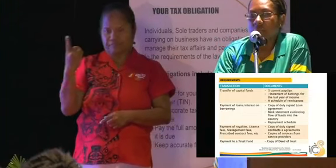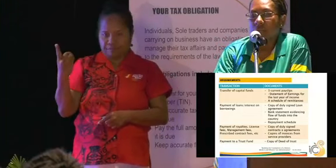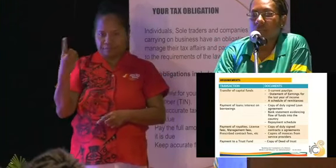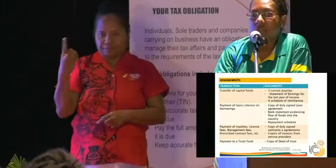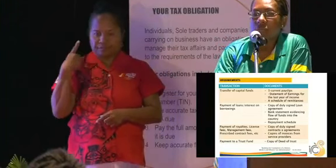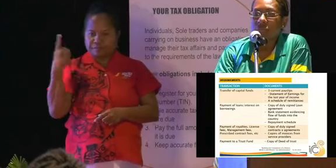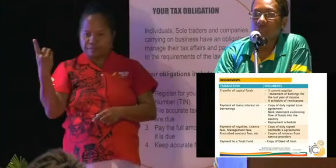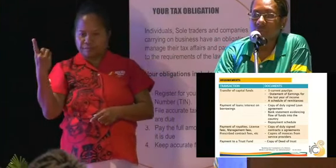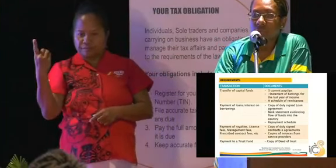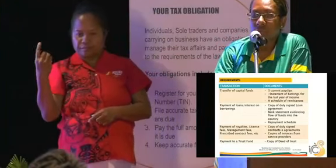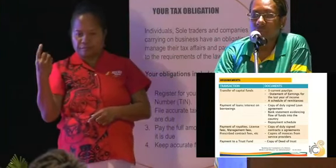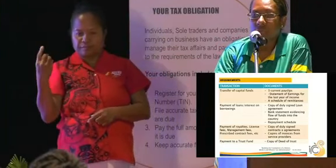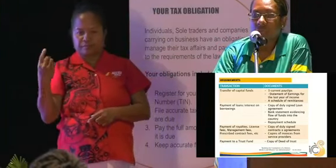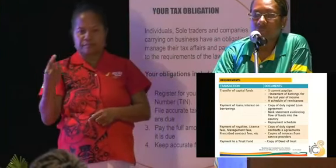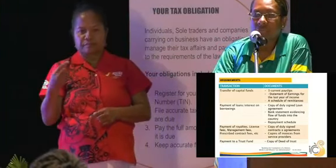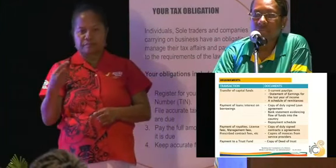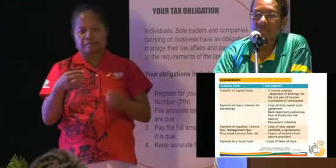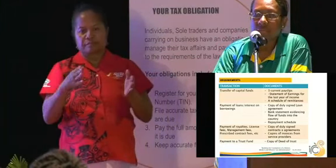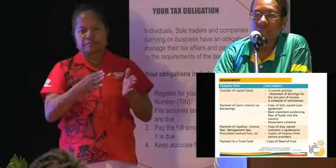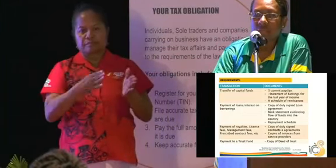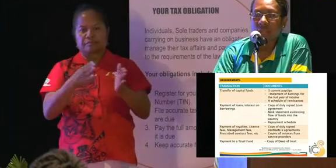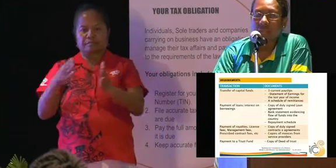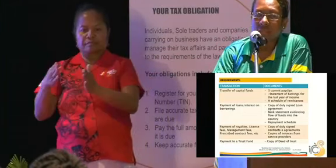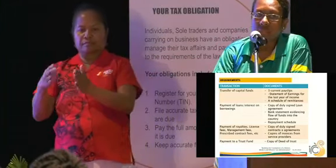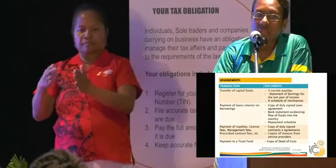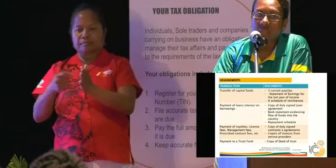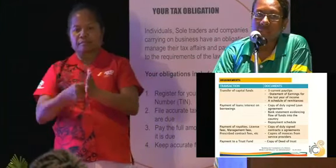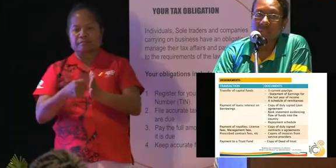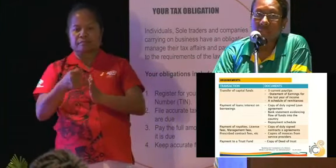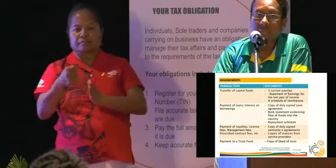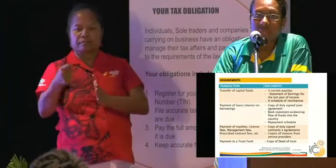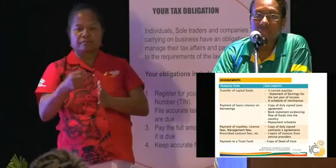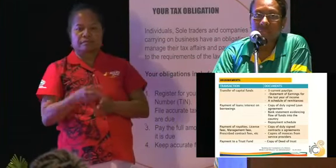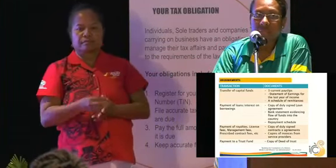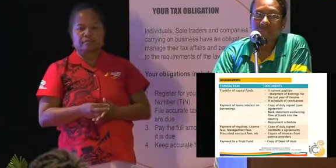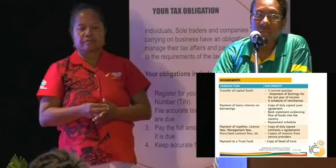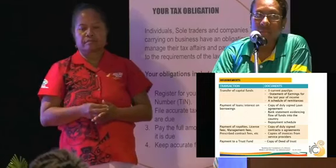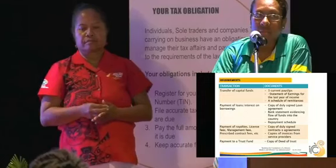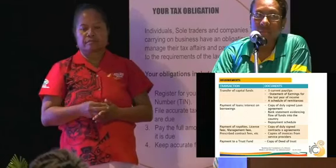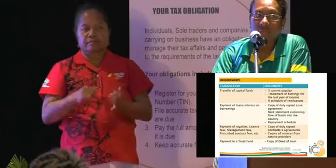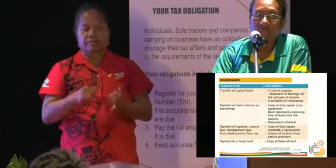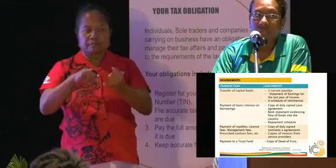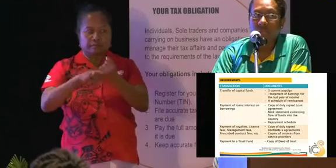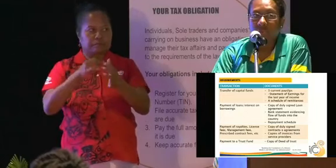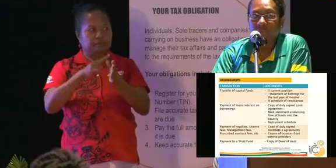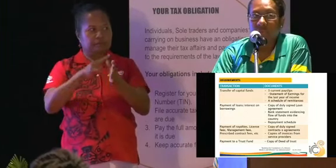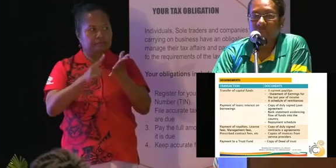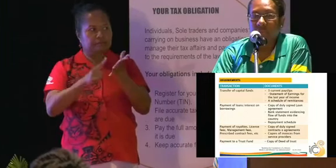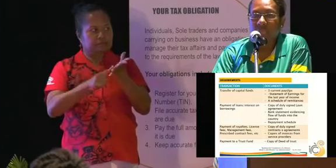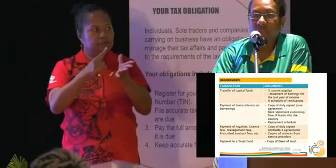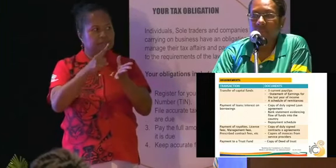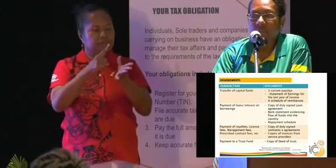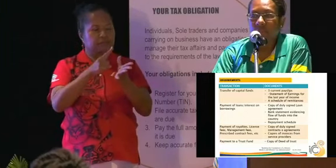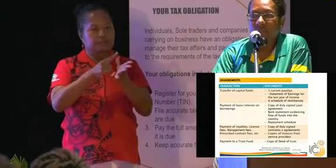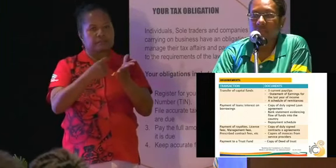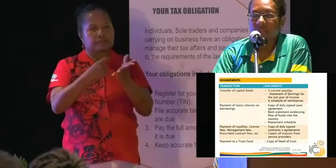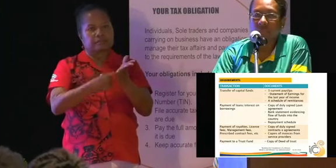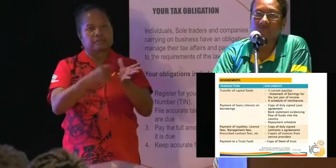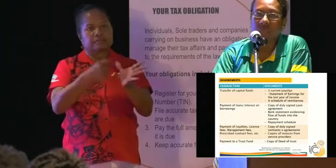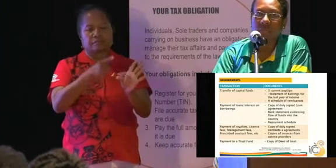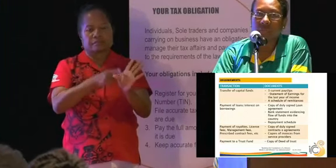applications. So transfer of capital funds, this would mean salaries. So some of you who have families